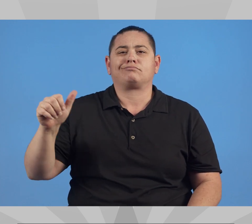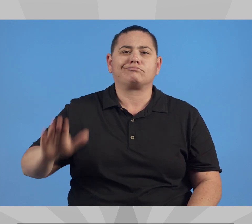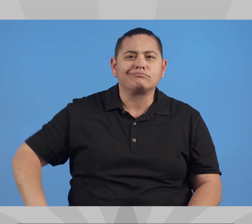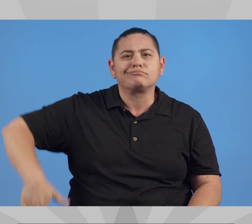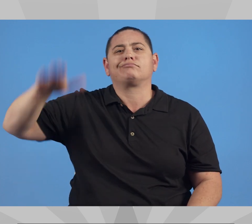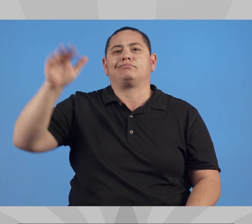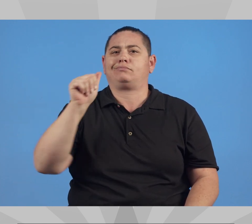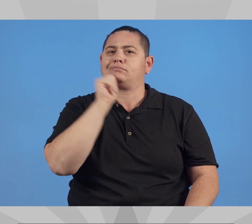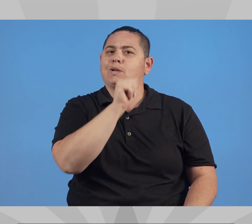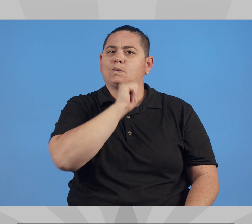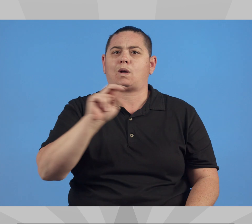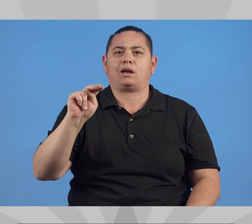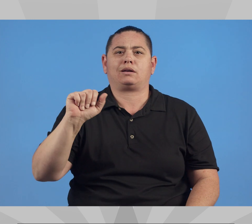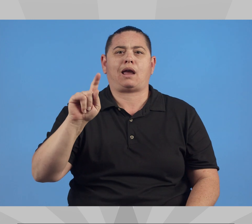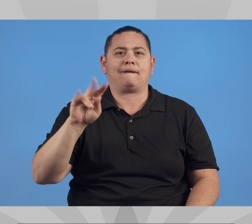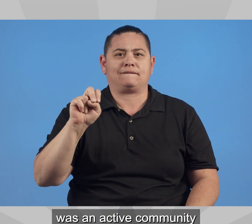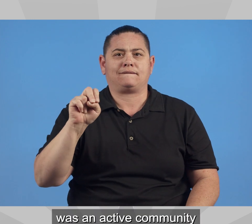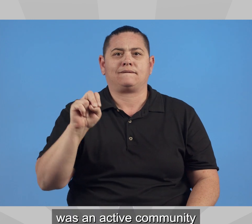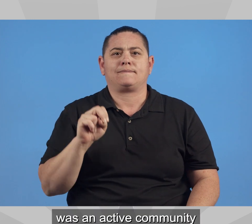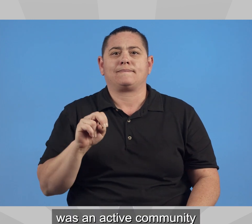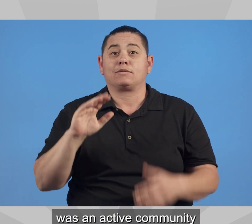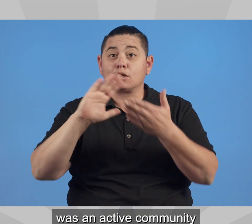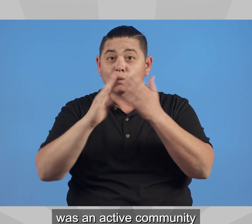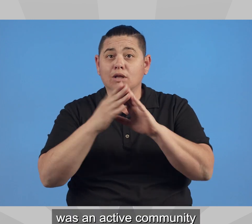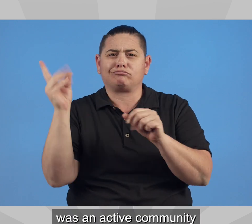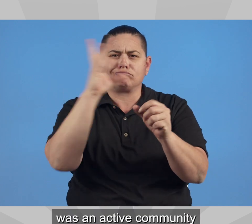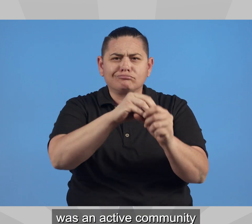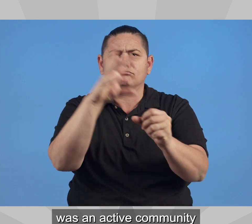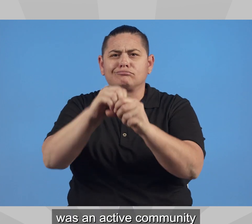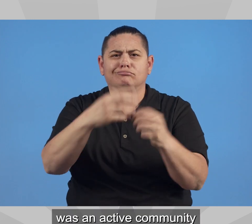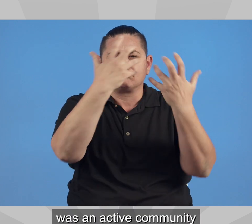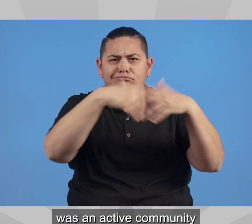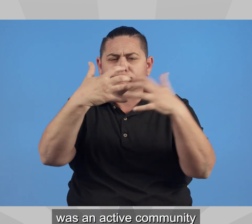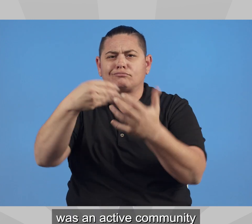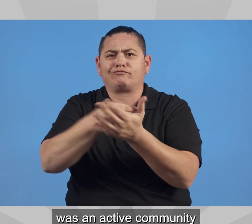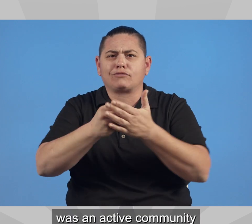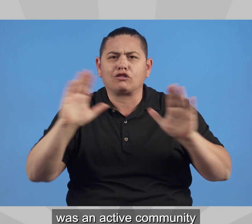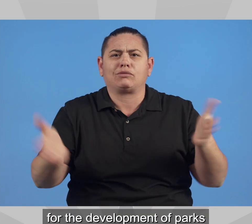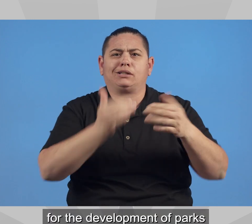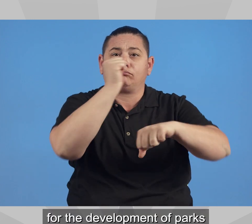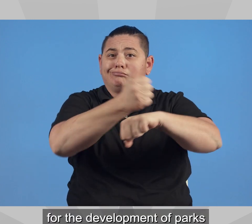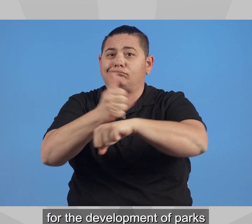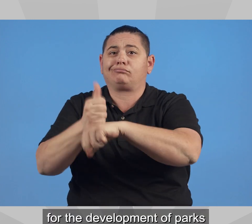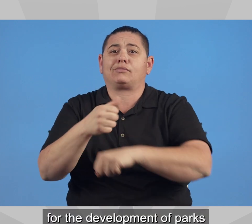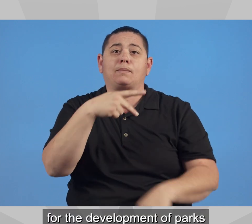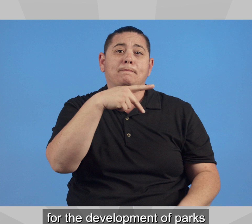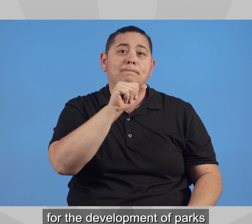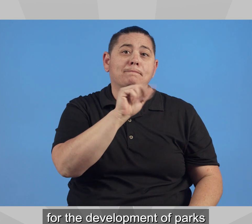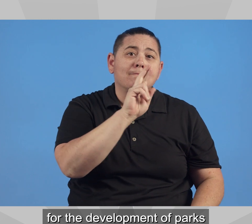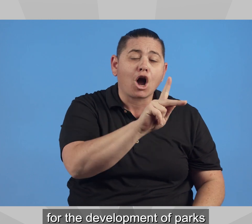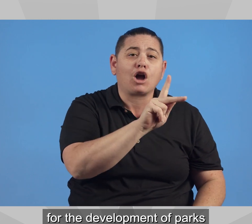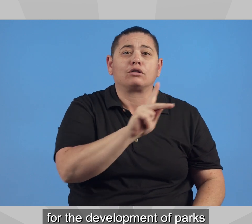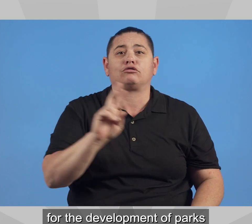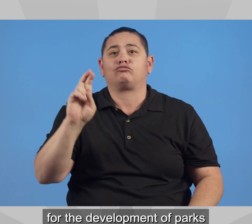Barbara Beneitone, an Arizona native, was an active community organizer, raising funds for the development of parks